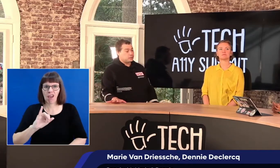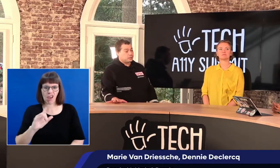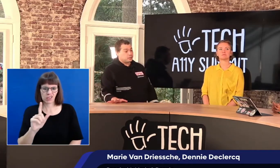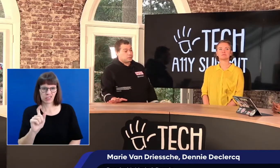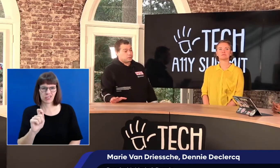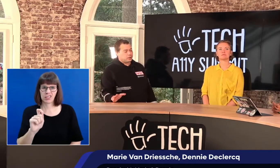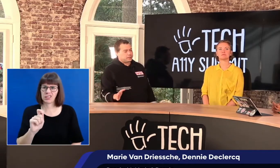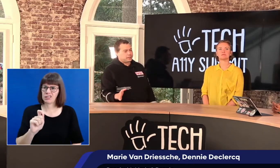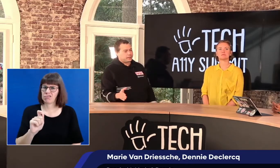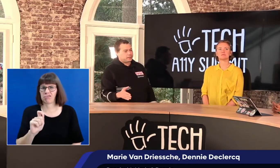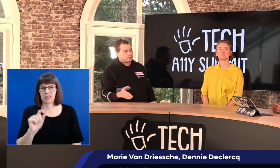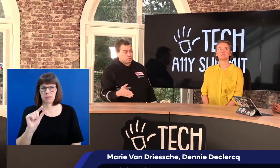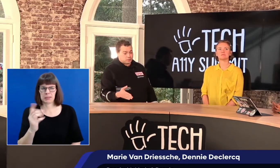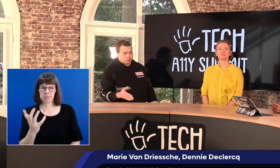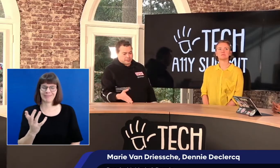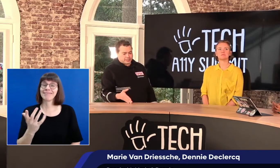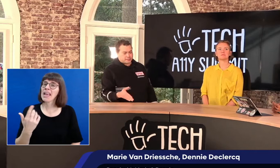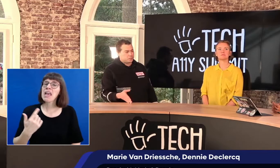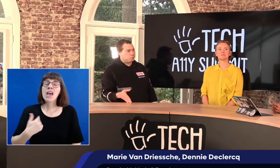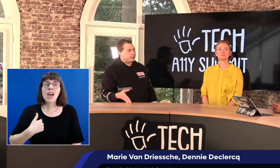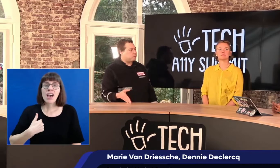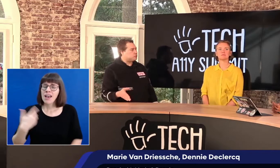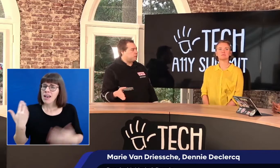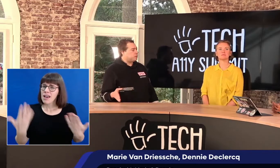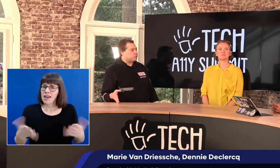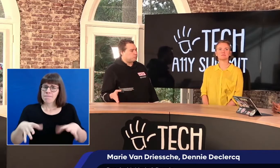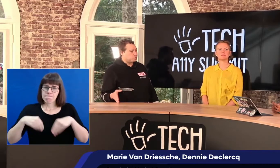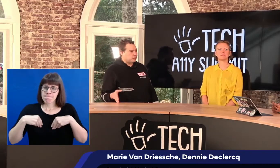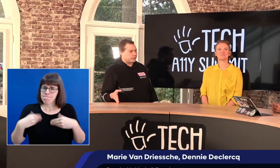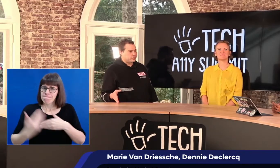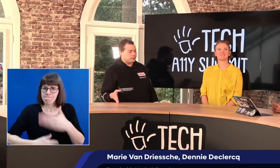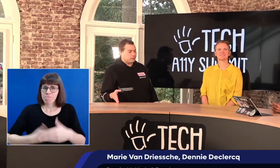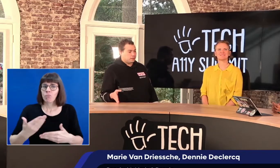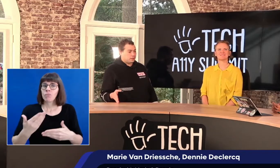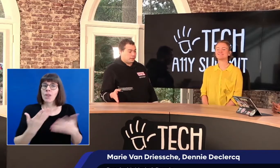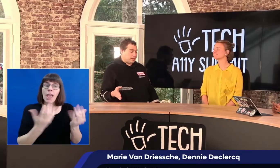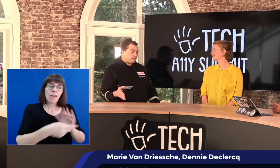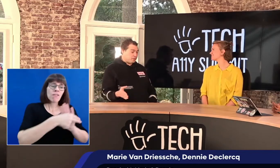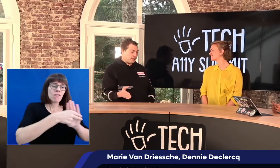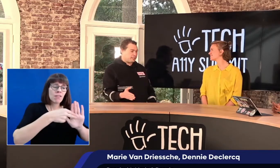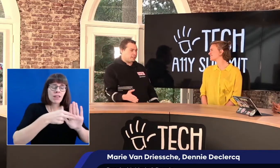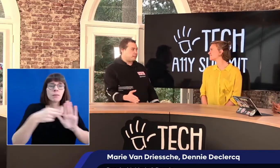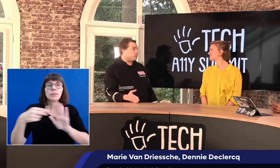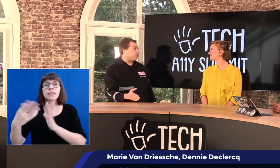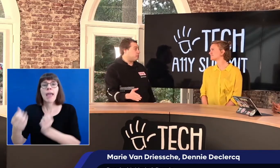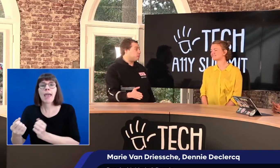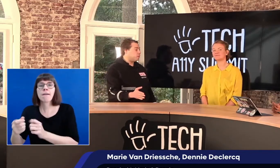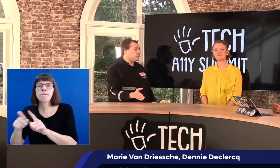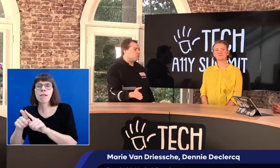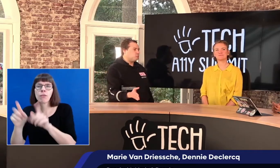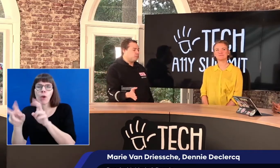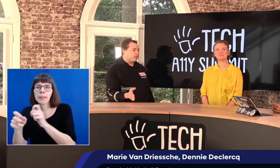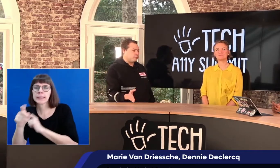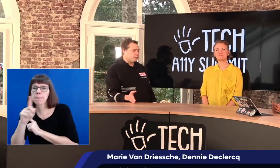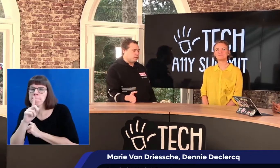things. So I think the crossover is that some labels are taboo, and even, as I said, we try to belong to